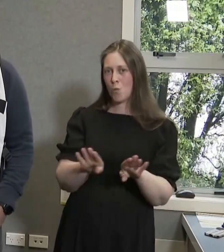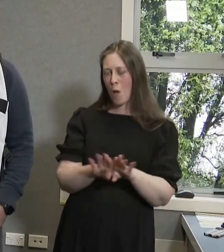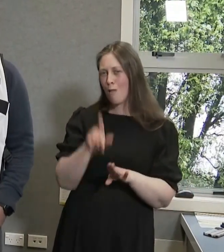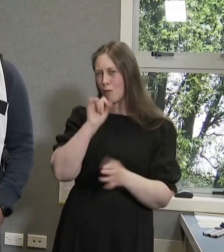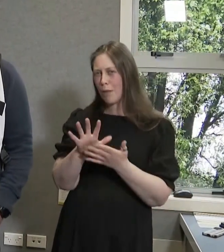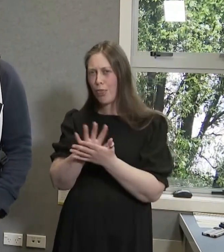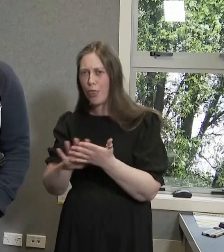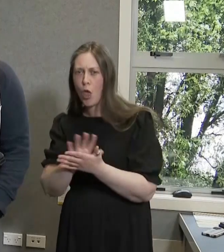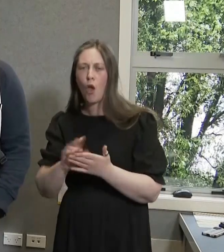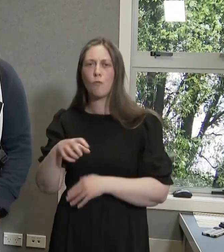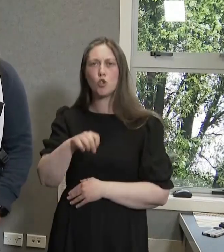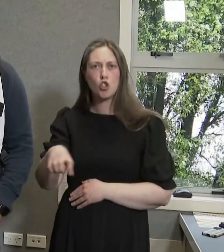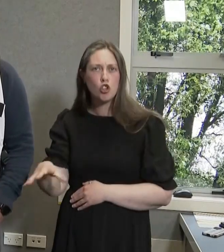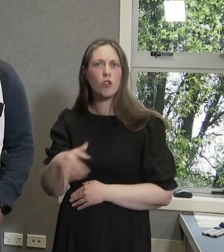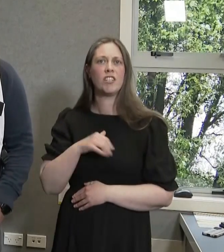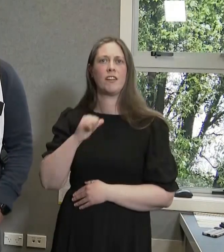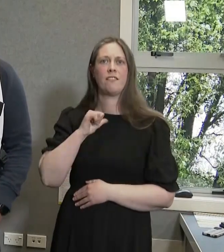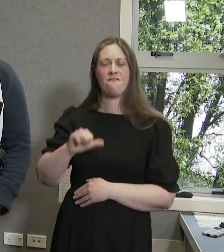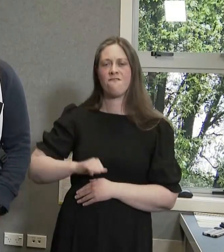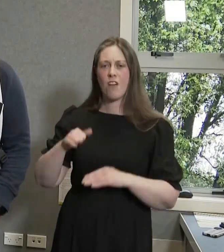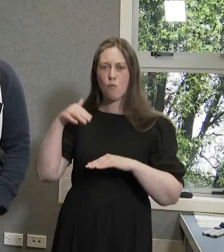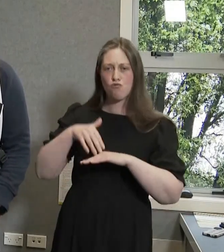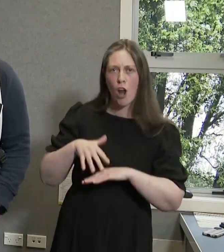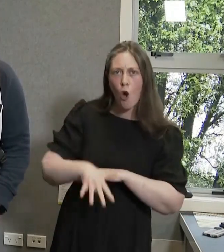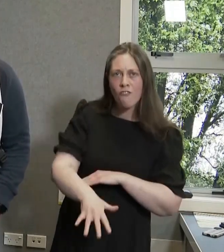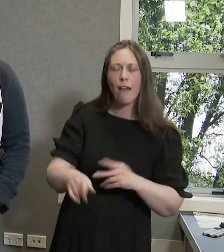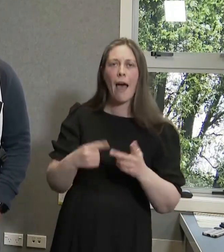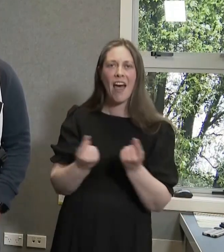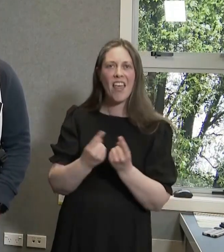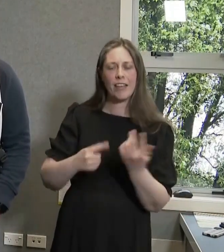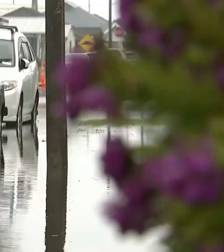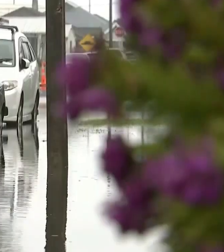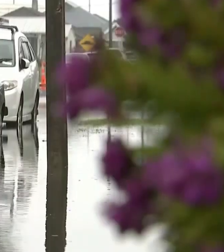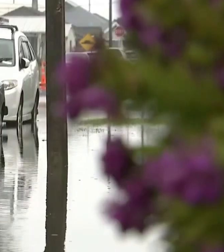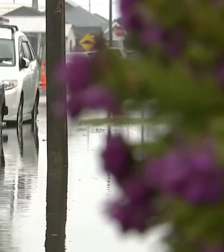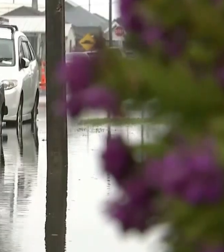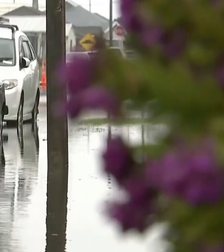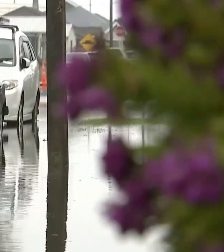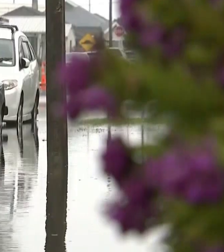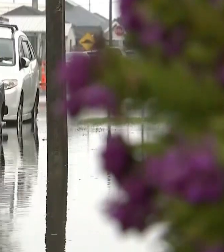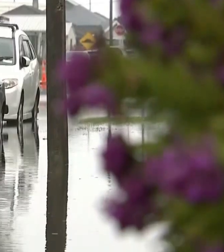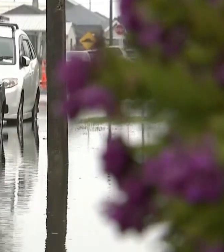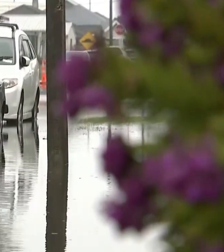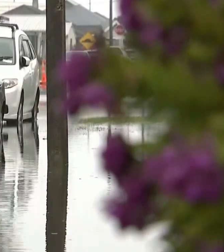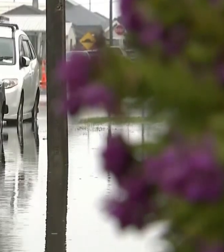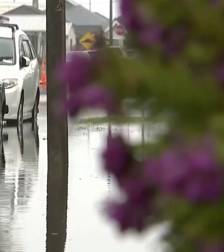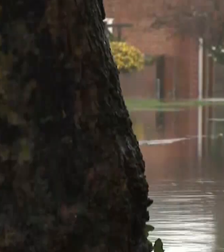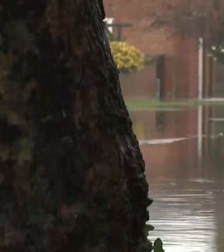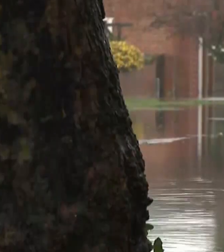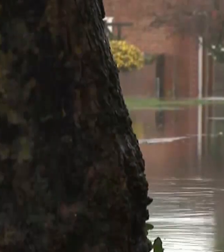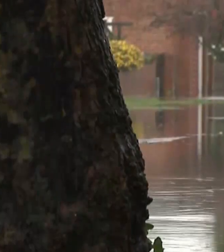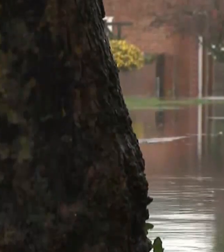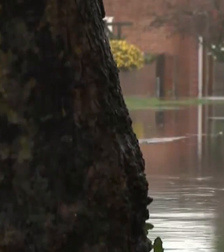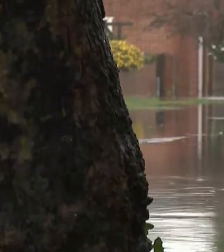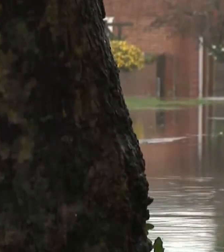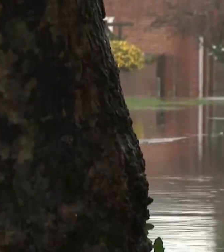contaminated by sewage, runoff and other materials, so stay out of those as well. Stay home wherever possible if your home's not